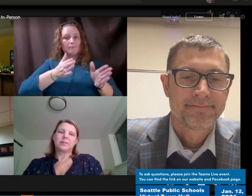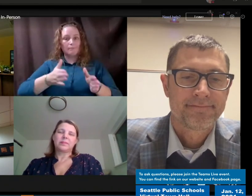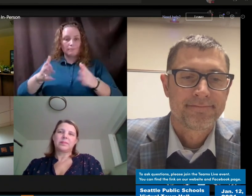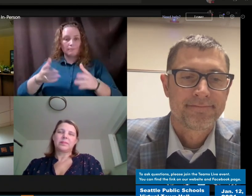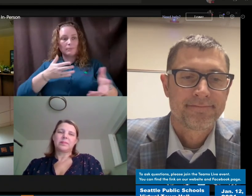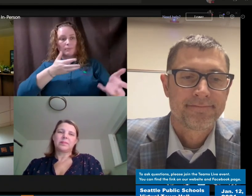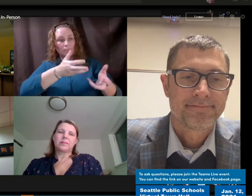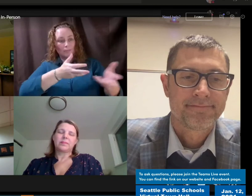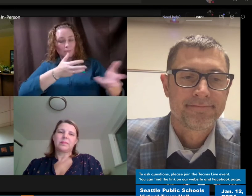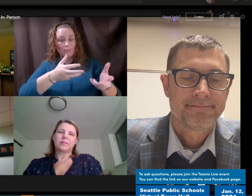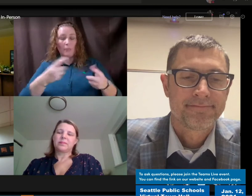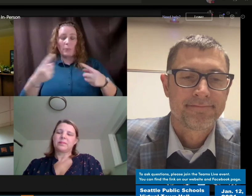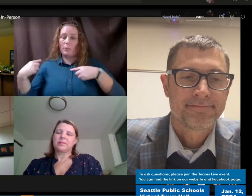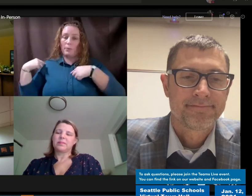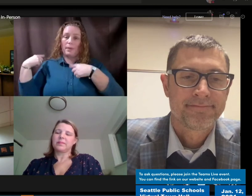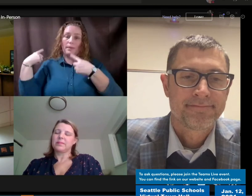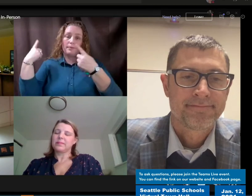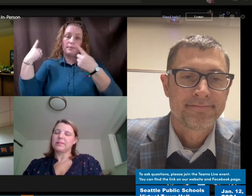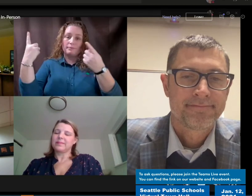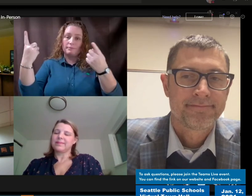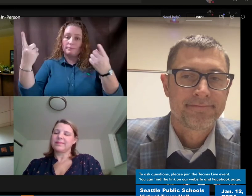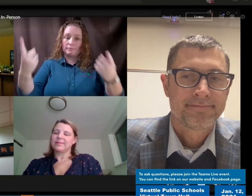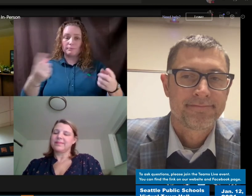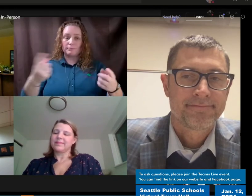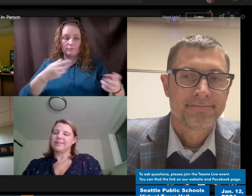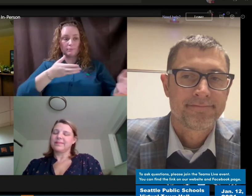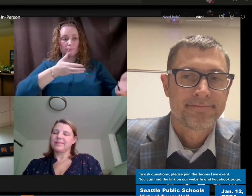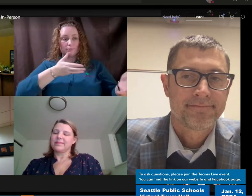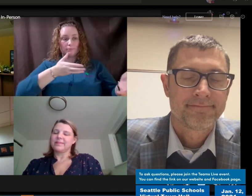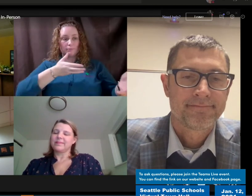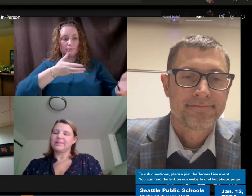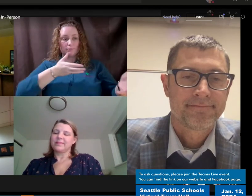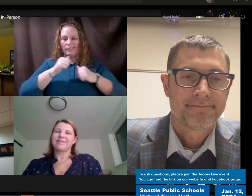all along the way. And that's kind of how the structure works.